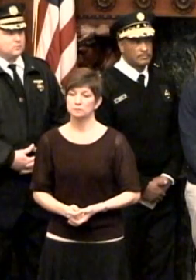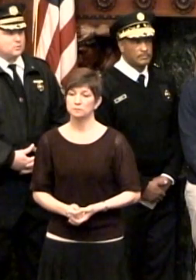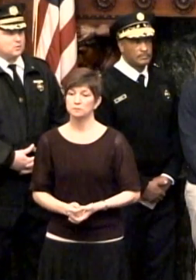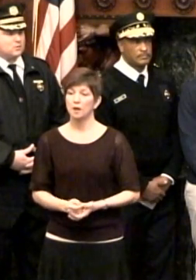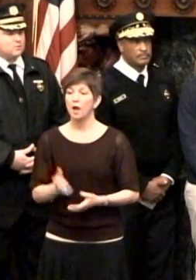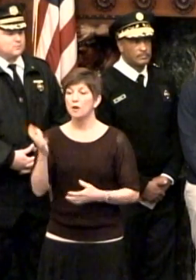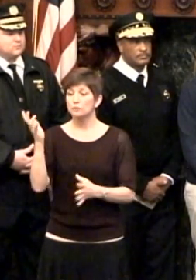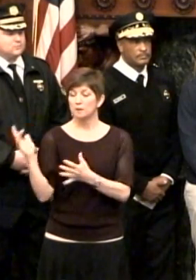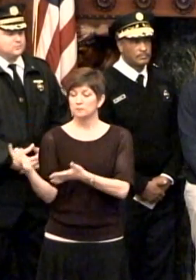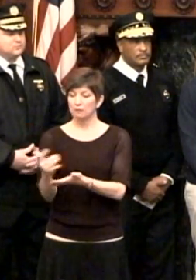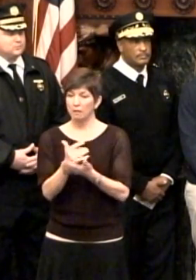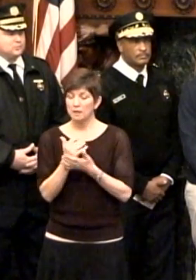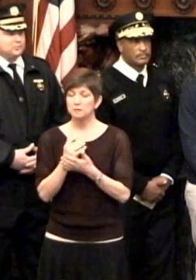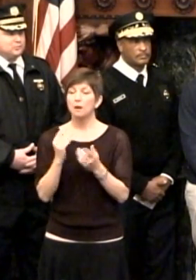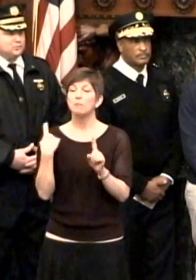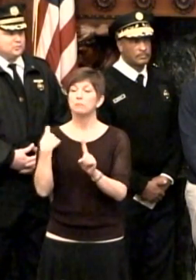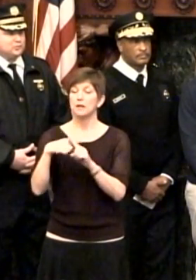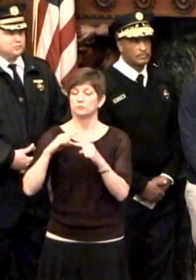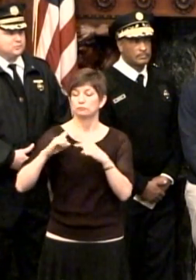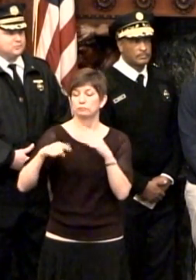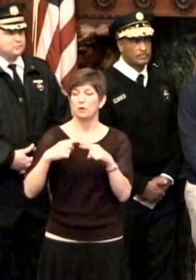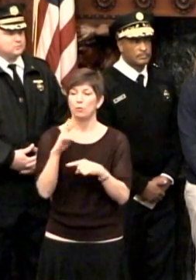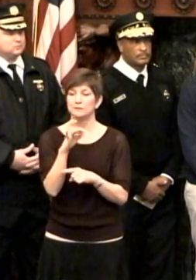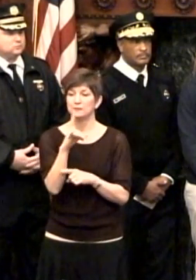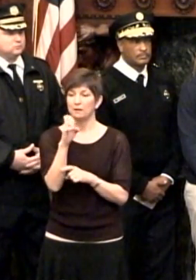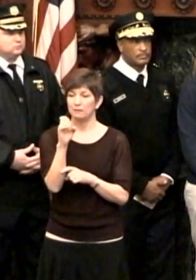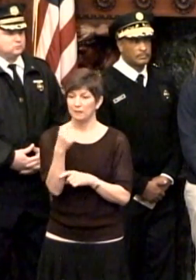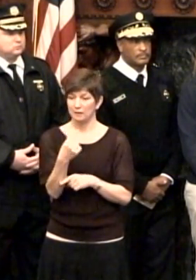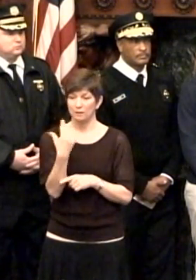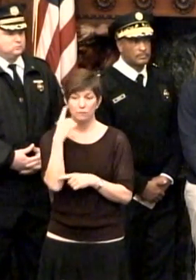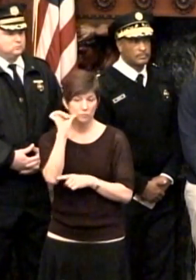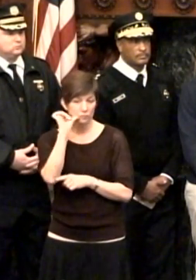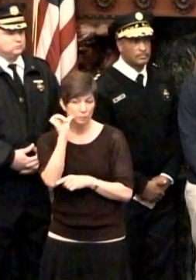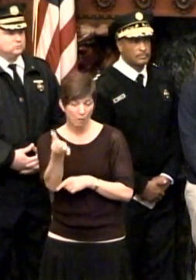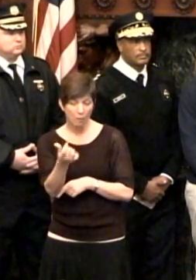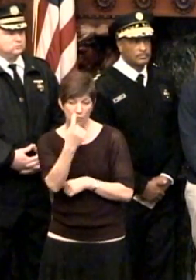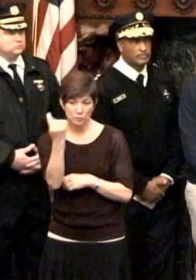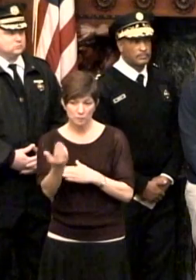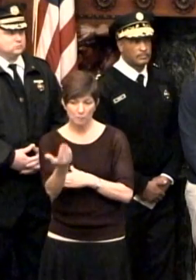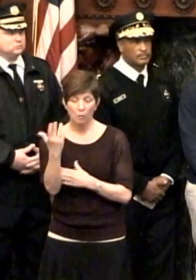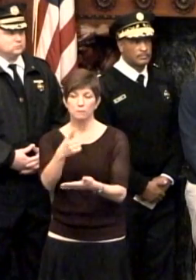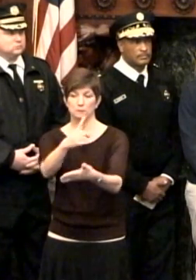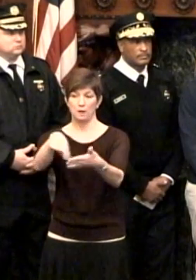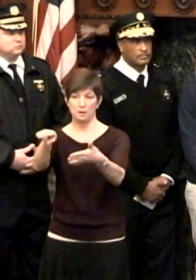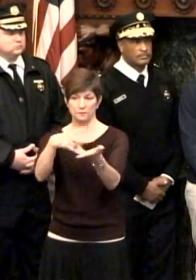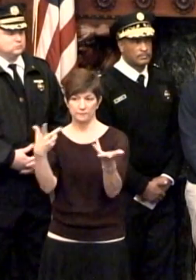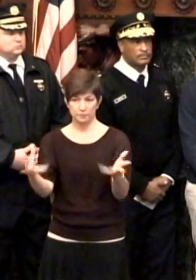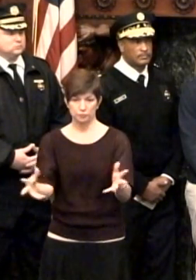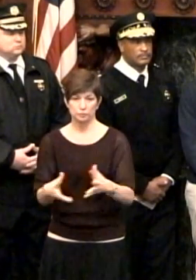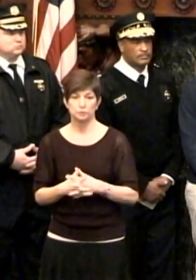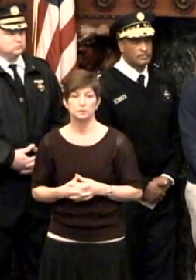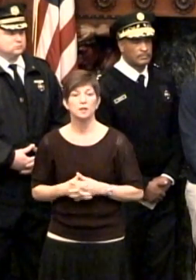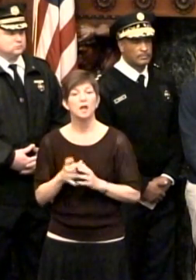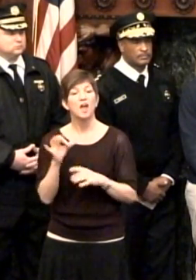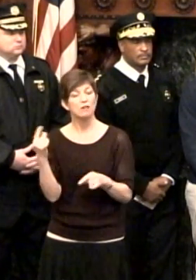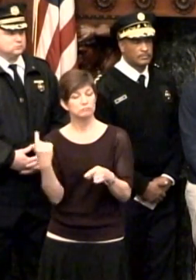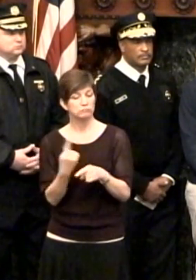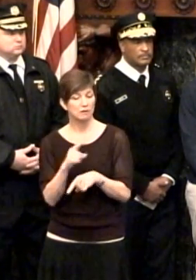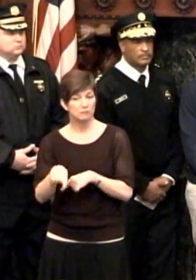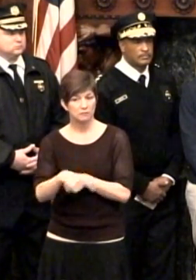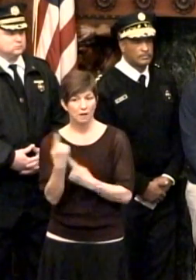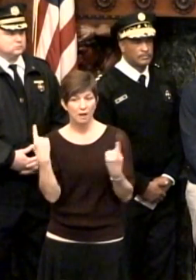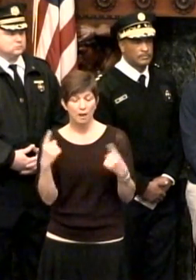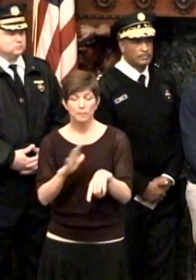trash collection and recycling collection for Tuesday, tomorrow, is canceled. If your regular trash day